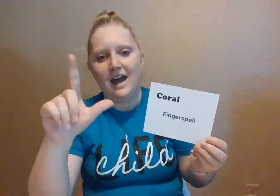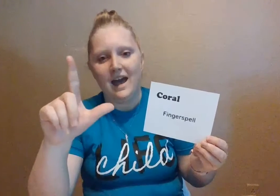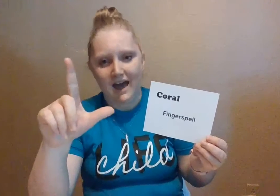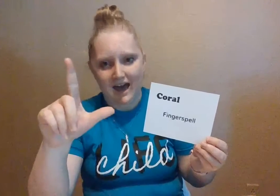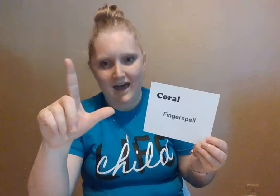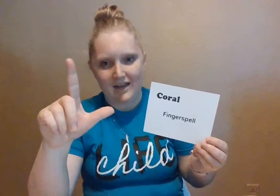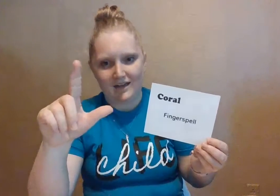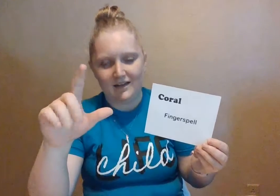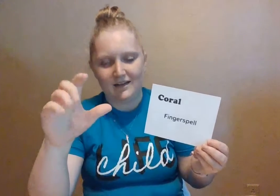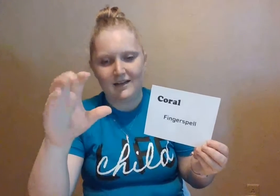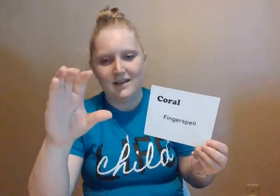C-O-R-A-L.